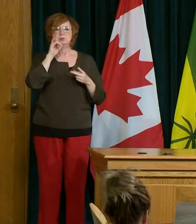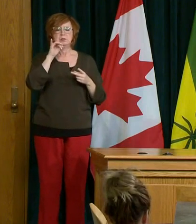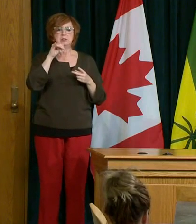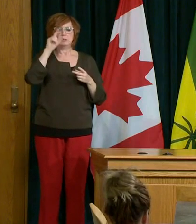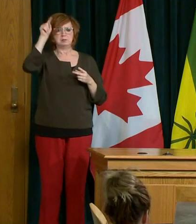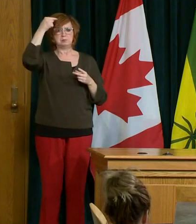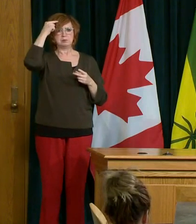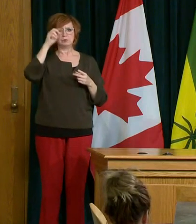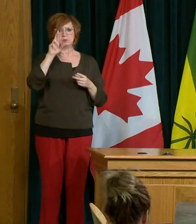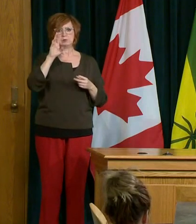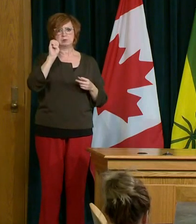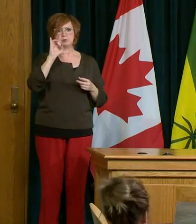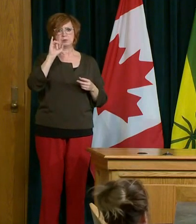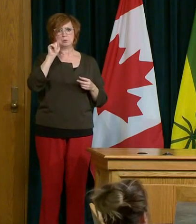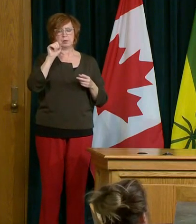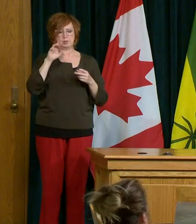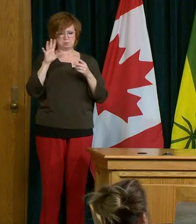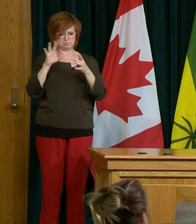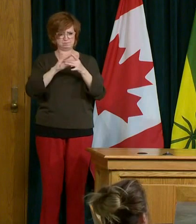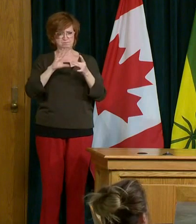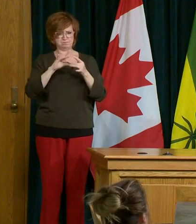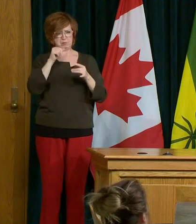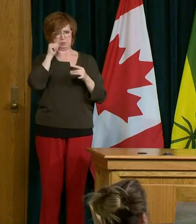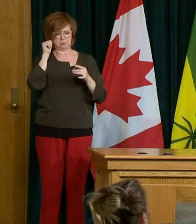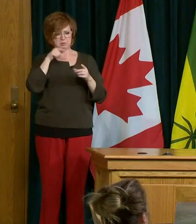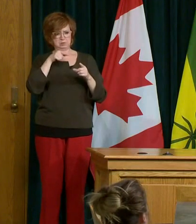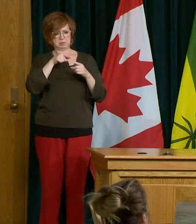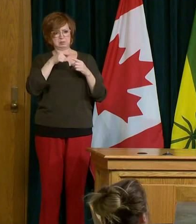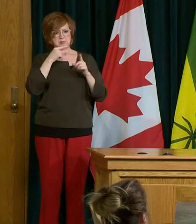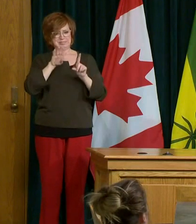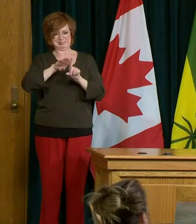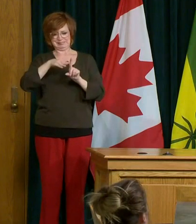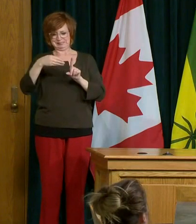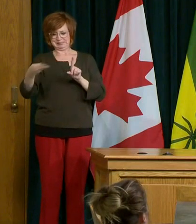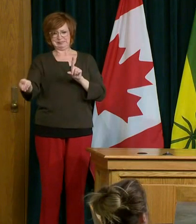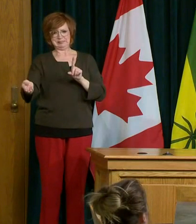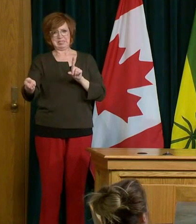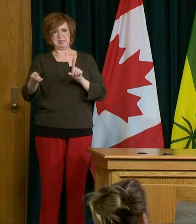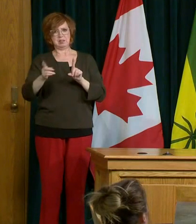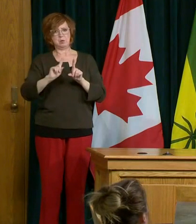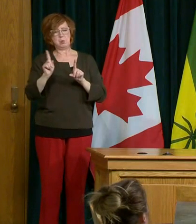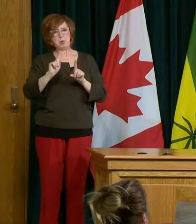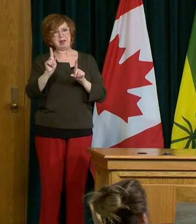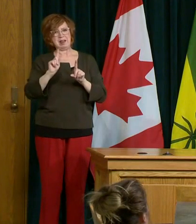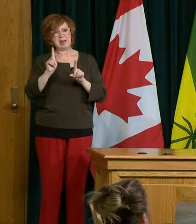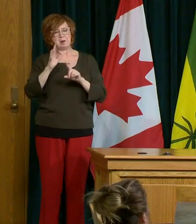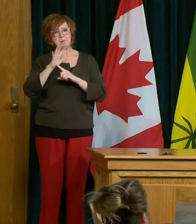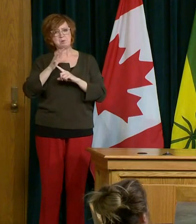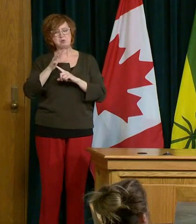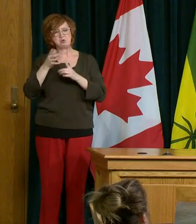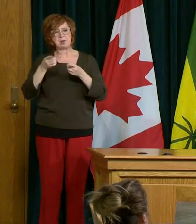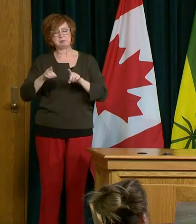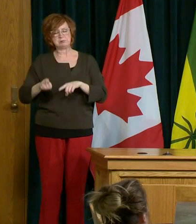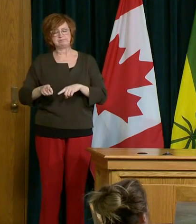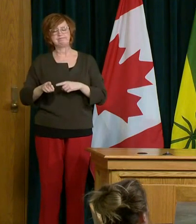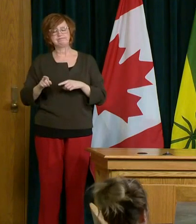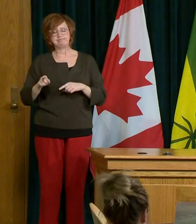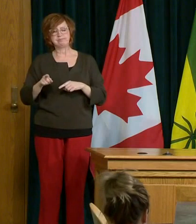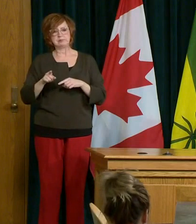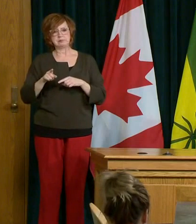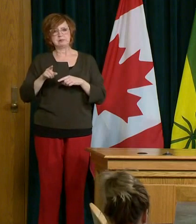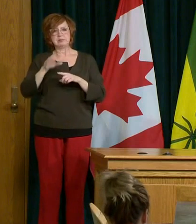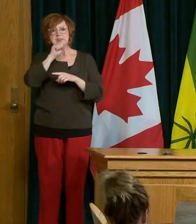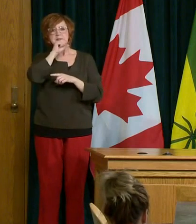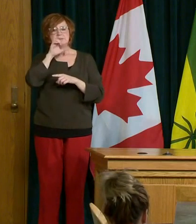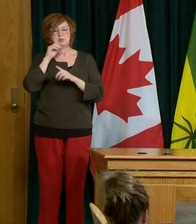mentioned the sobering statistic that the vast majority of deaths have been in long-term care residents, and in Saskatchewan, 2 out of the 6 were in